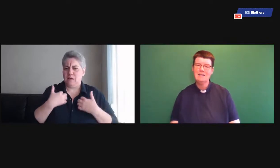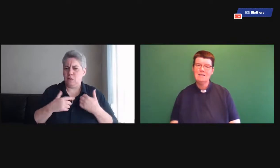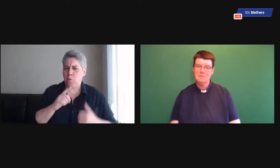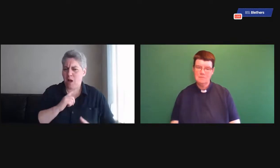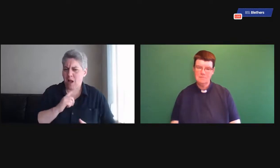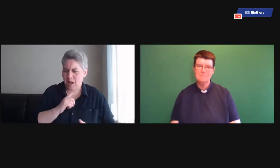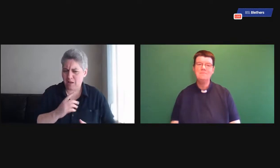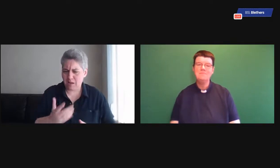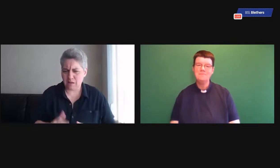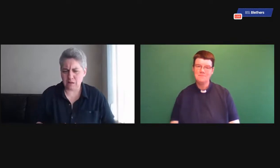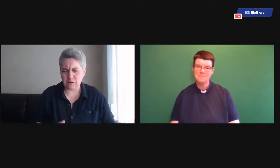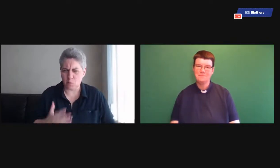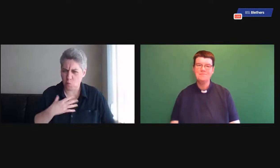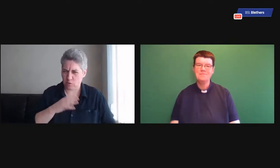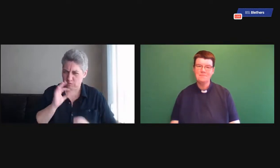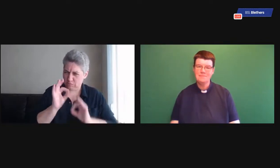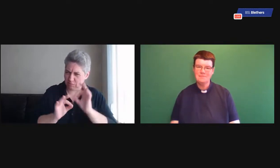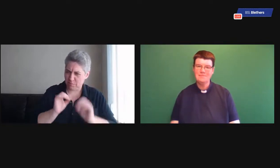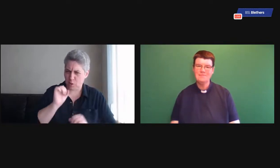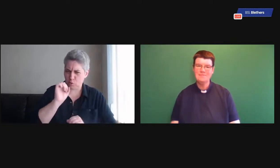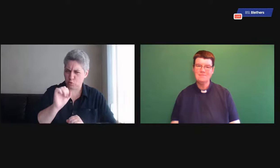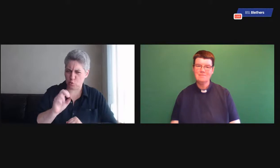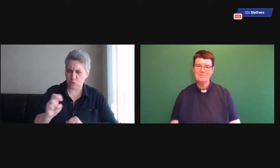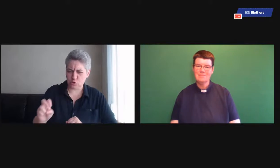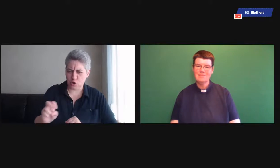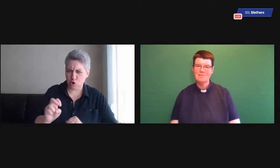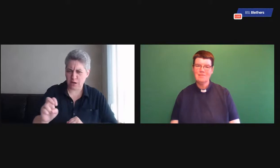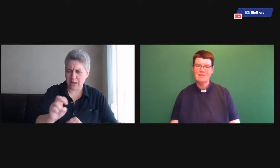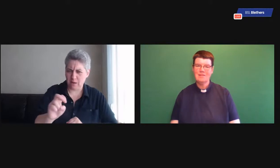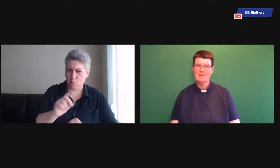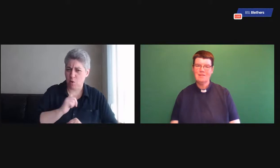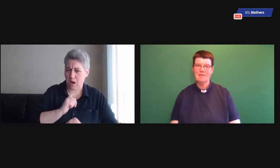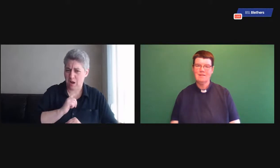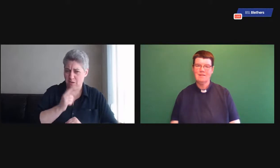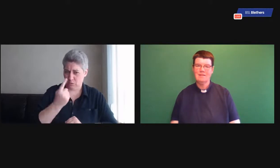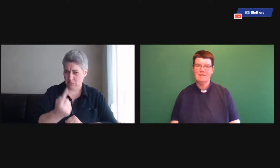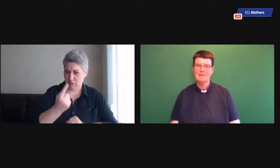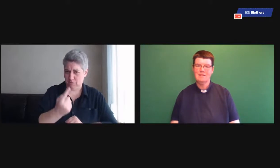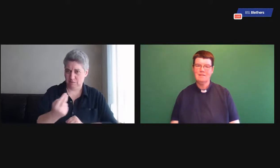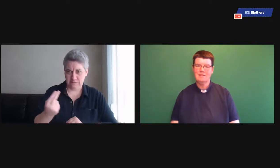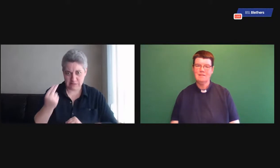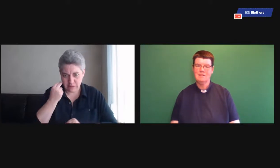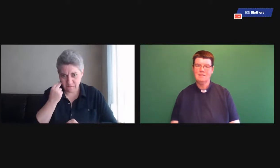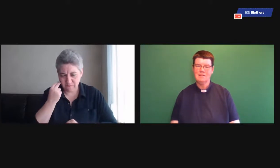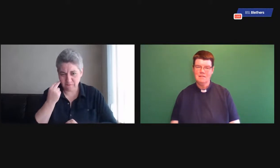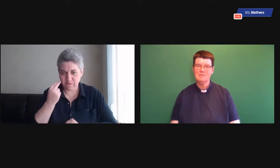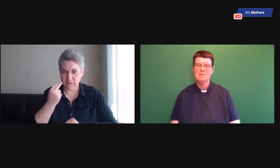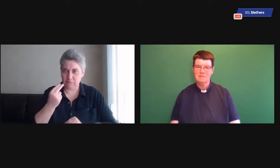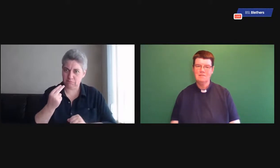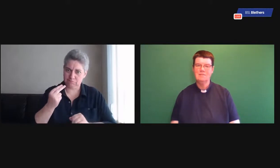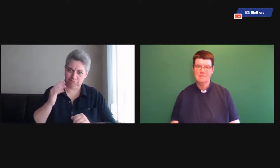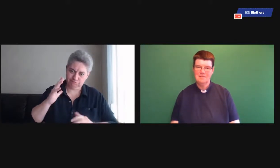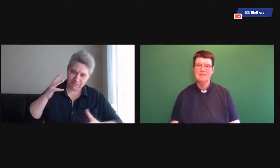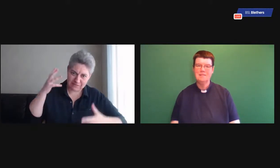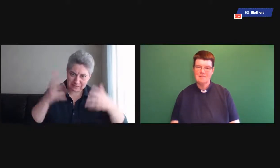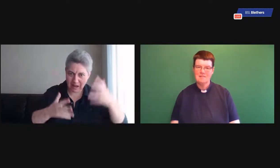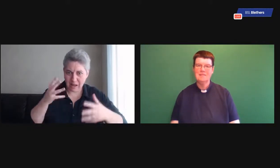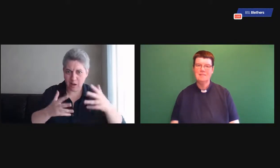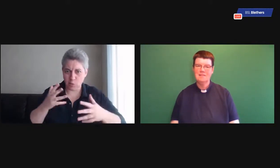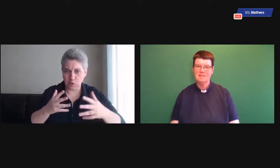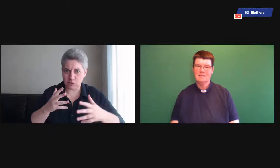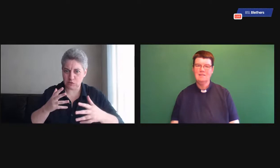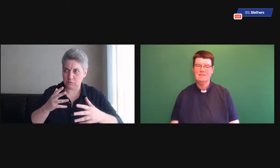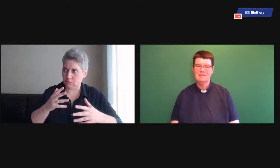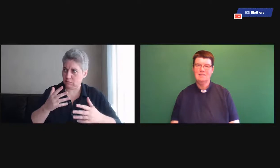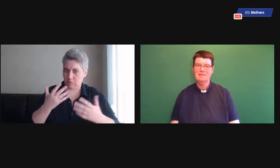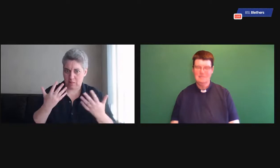flies. So today I'm so delighted you're here because I get a chance to ask you lots of questions about your journey becoming the